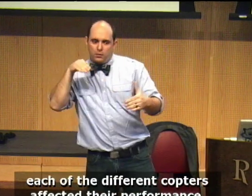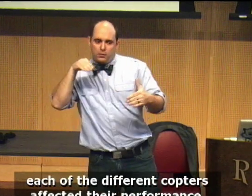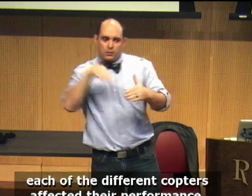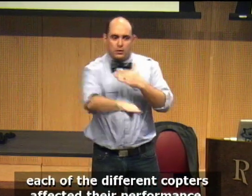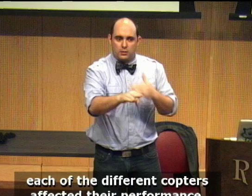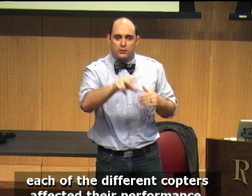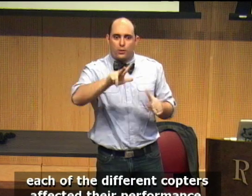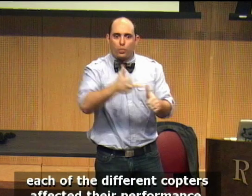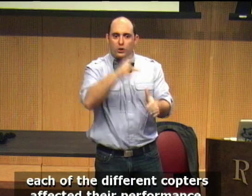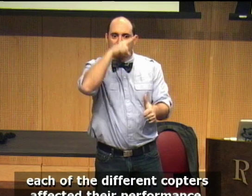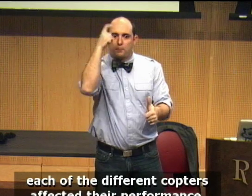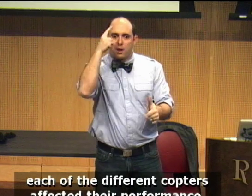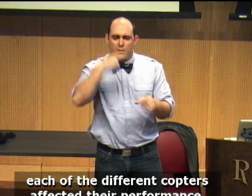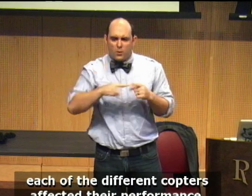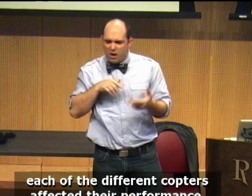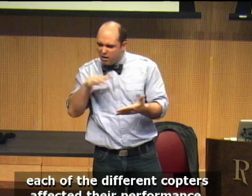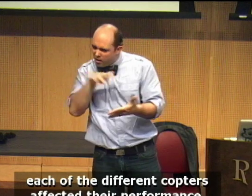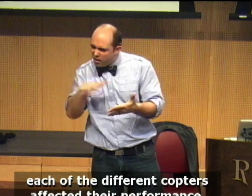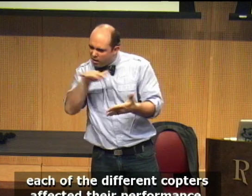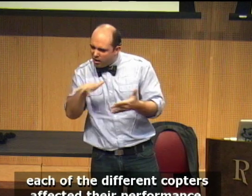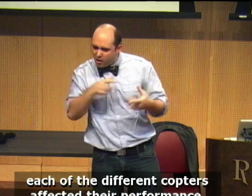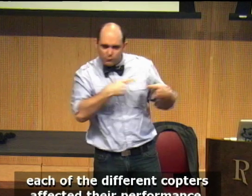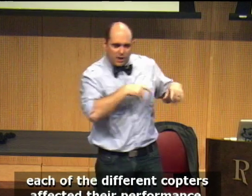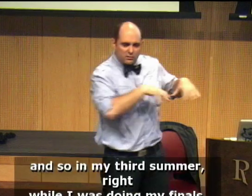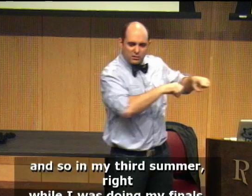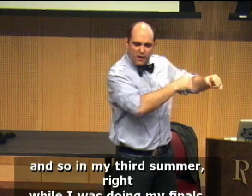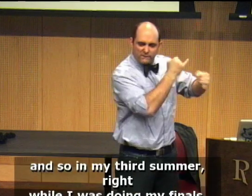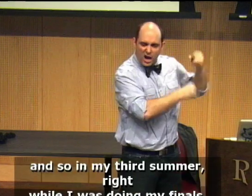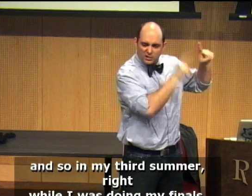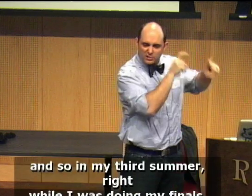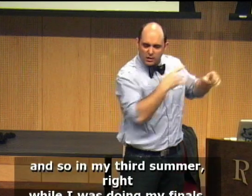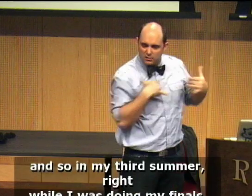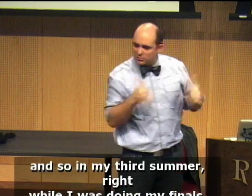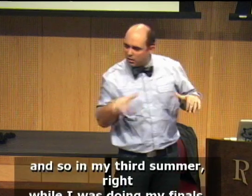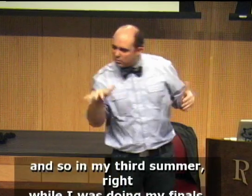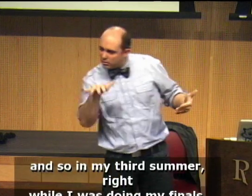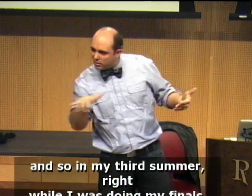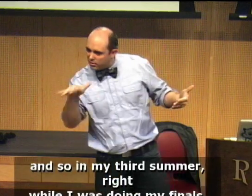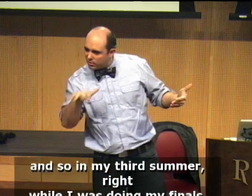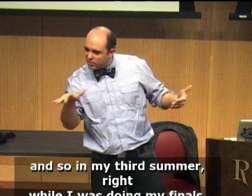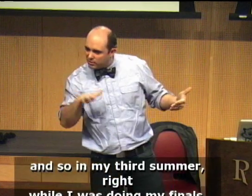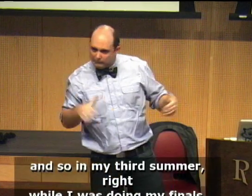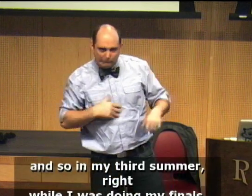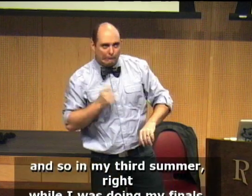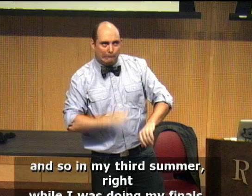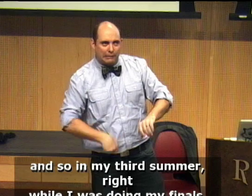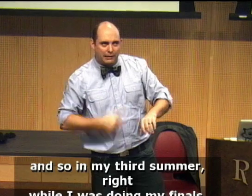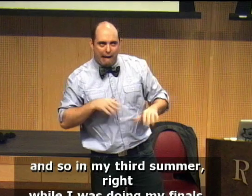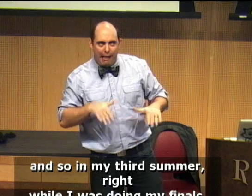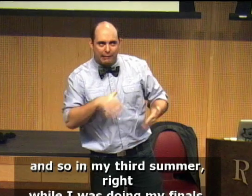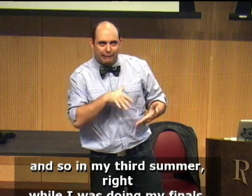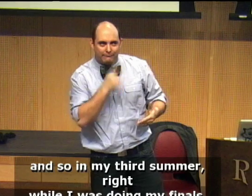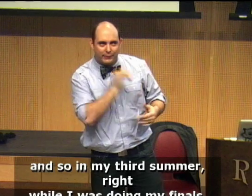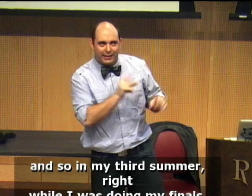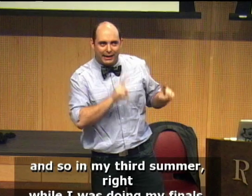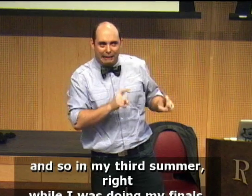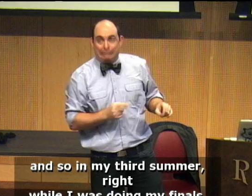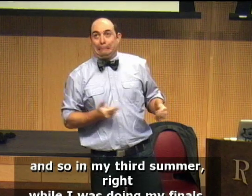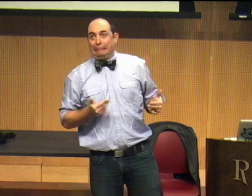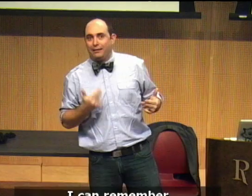copters affected the performance. And so in my 3rd summer, right while I was doing my finals, I